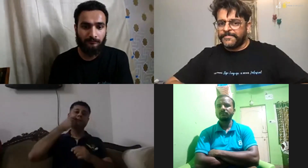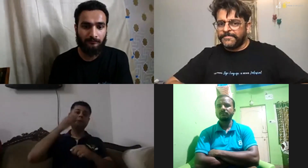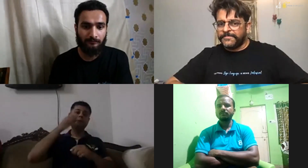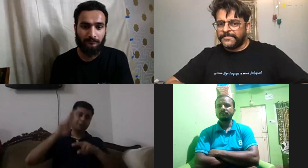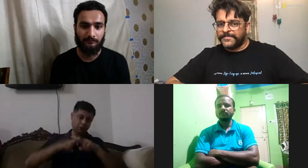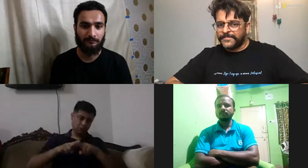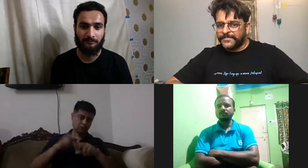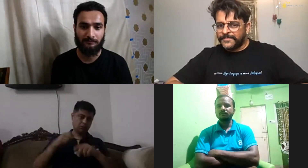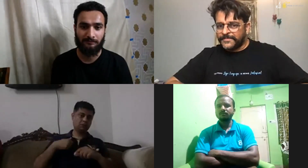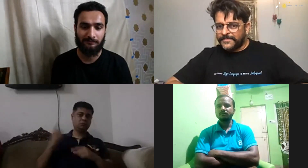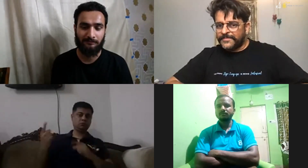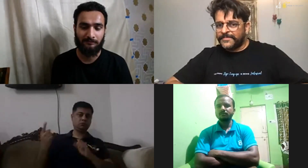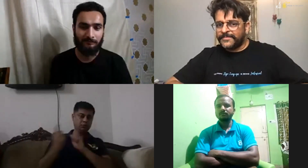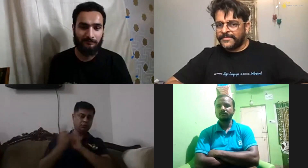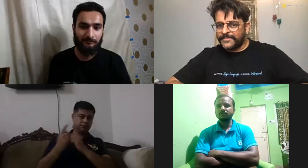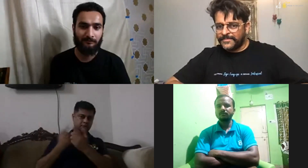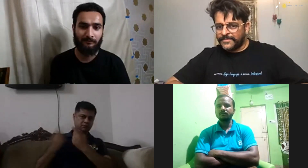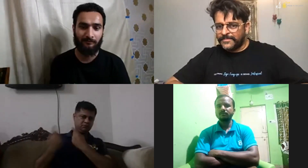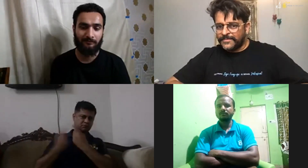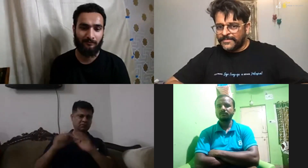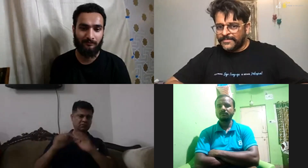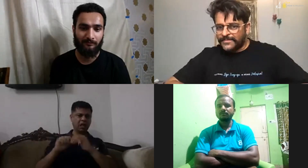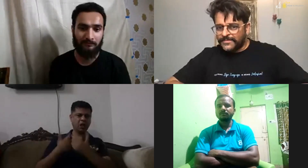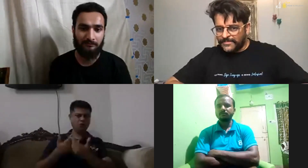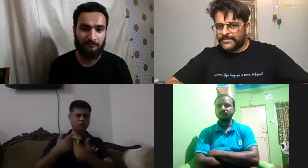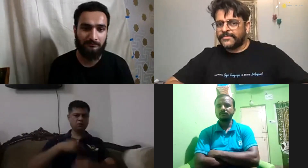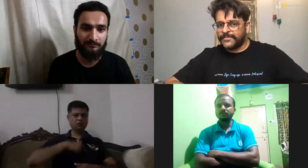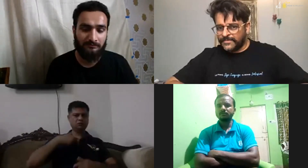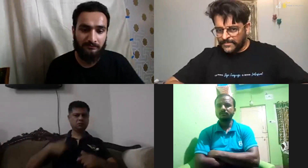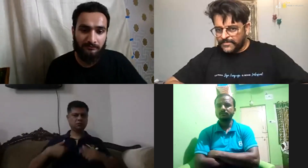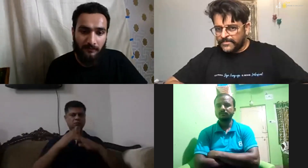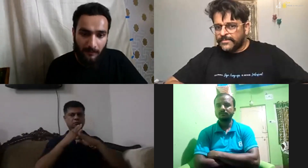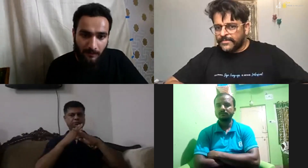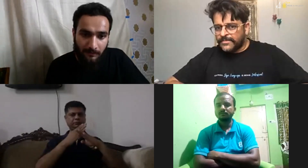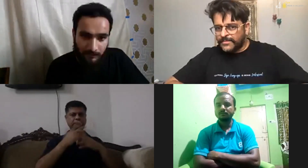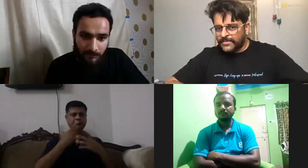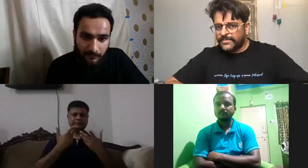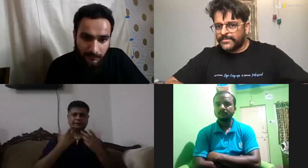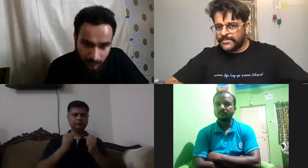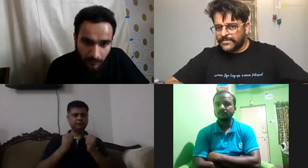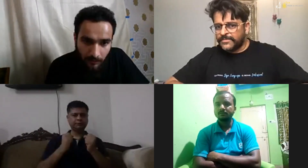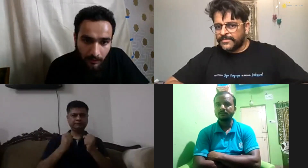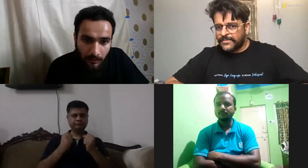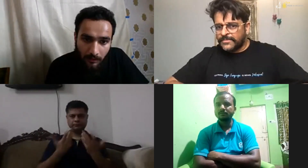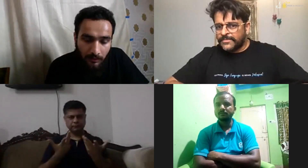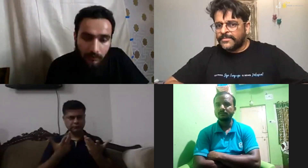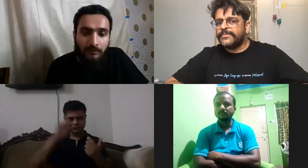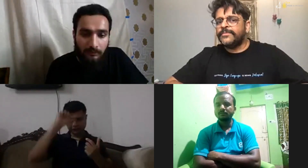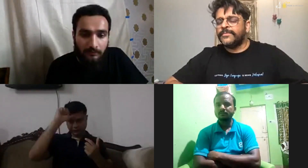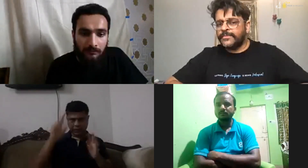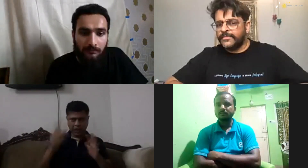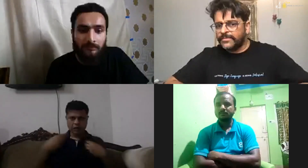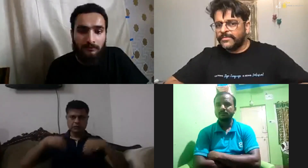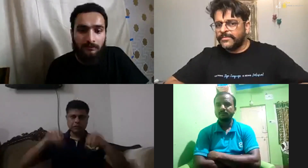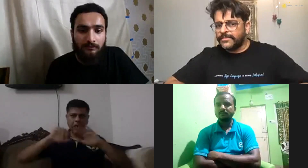try to sign it more clearly. So my father and I, we were talking about how China there are restrictions